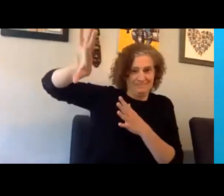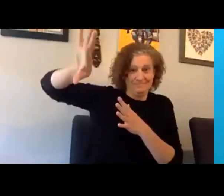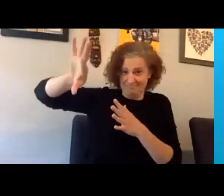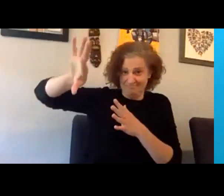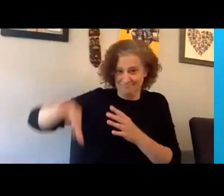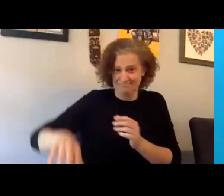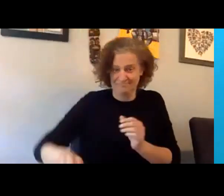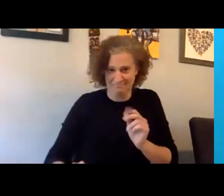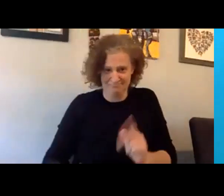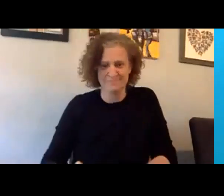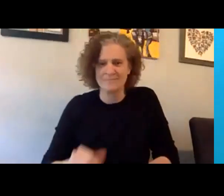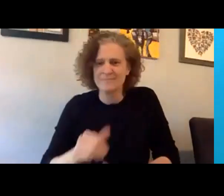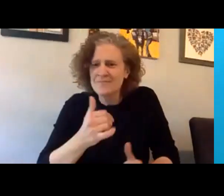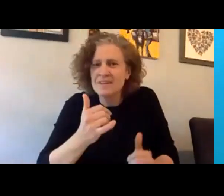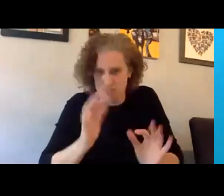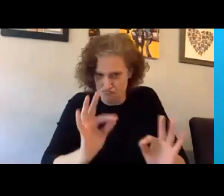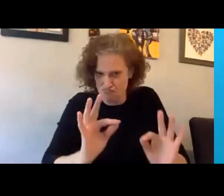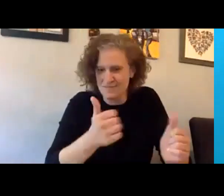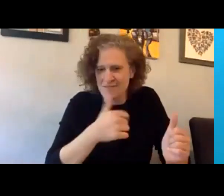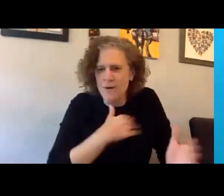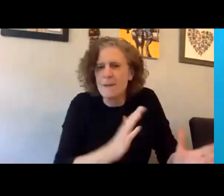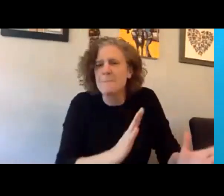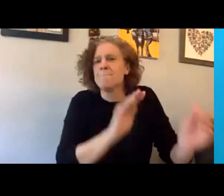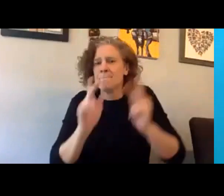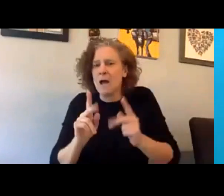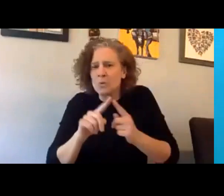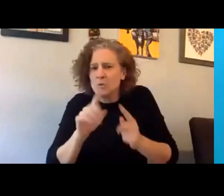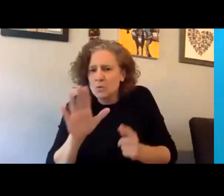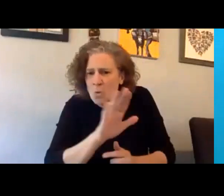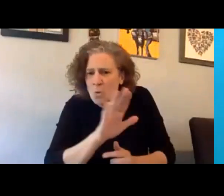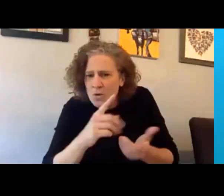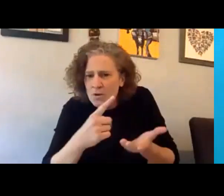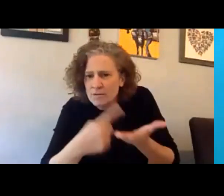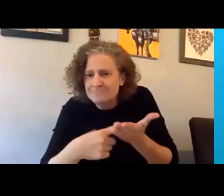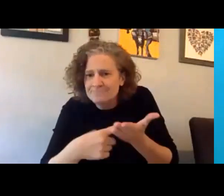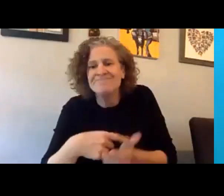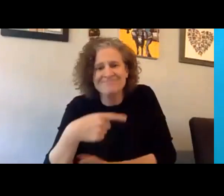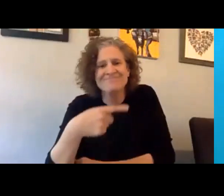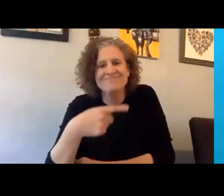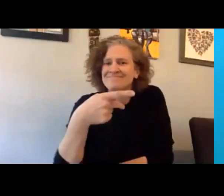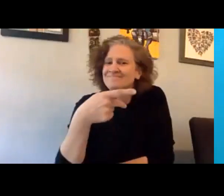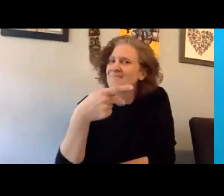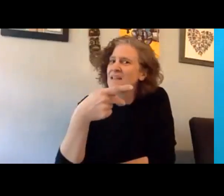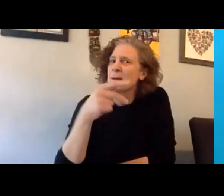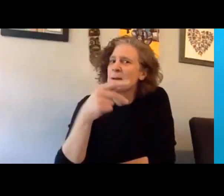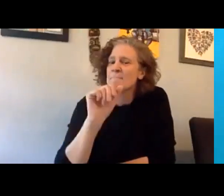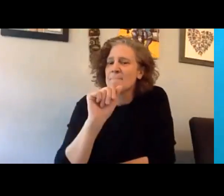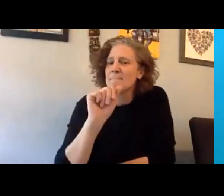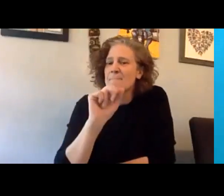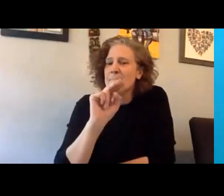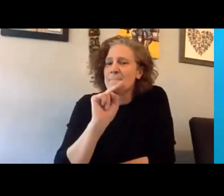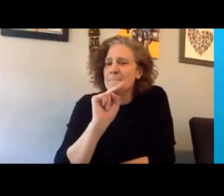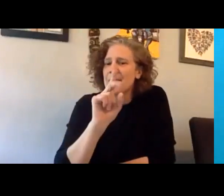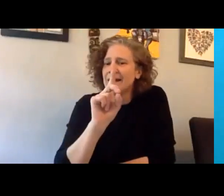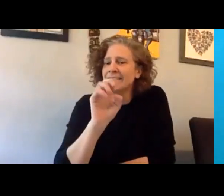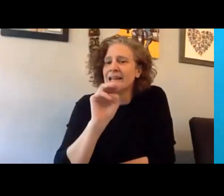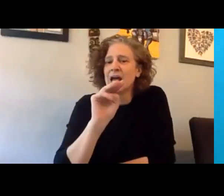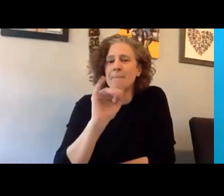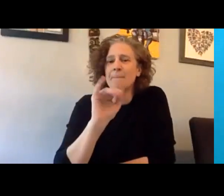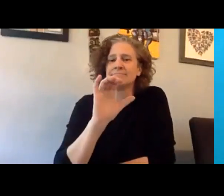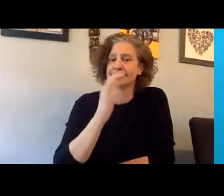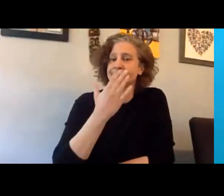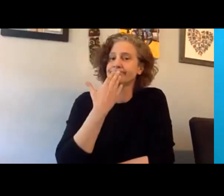unload it. Okay? All right, great. Now let's get back to your question.